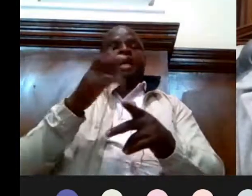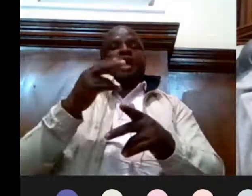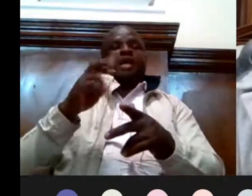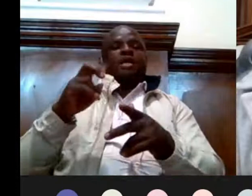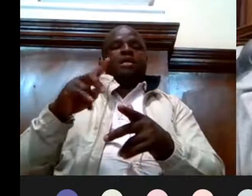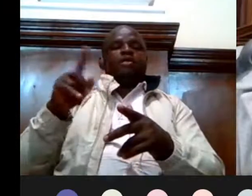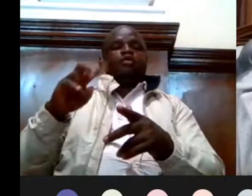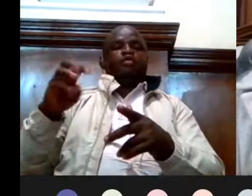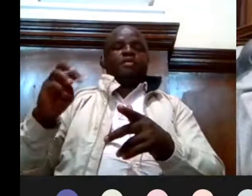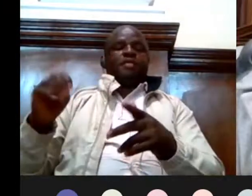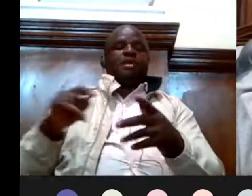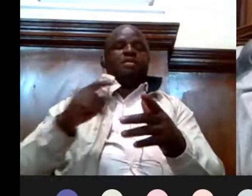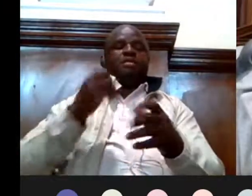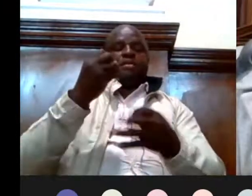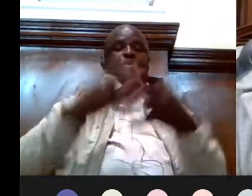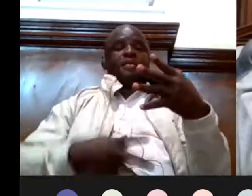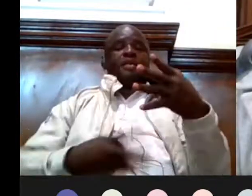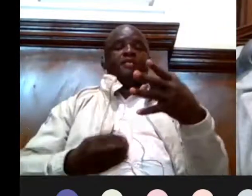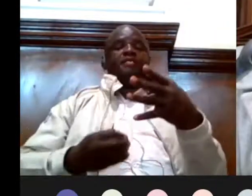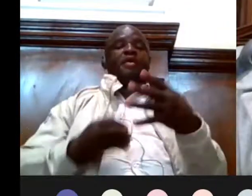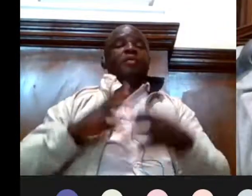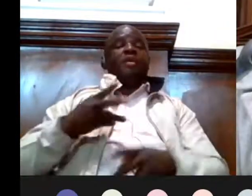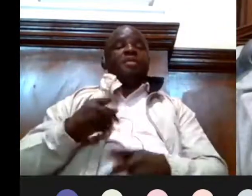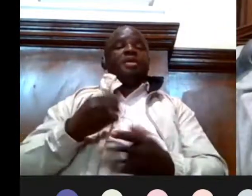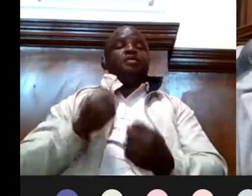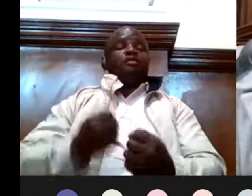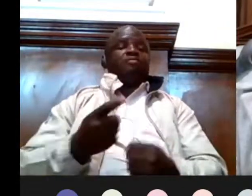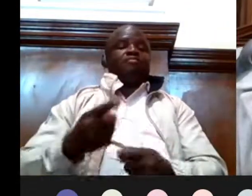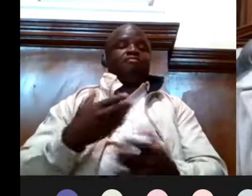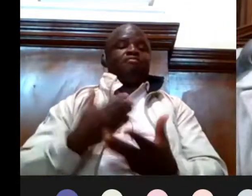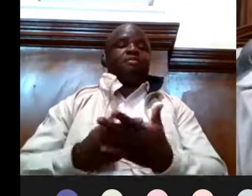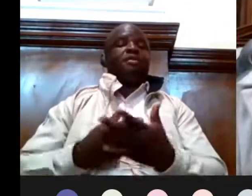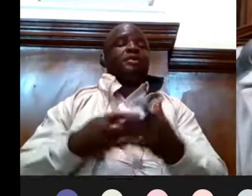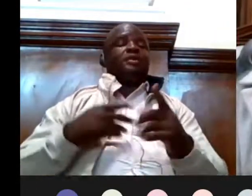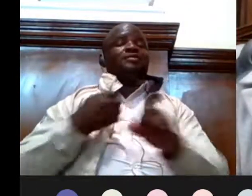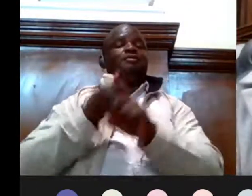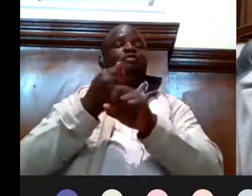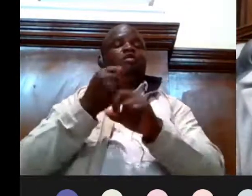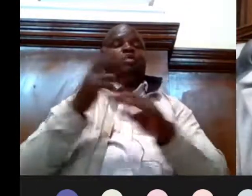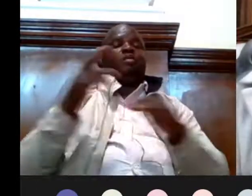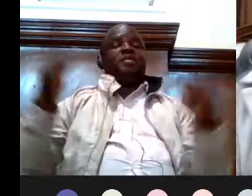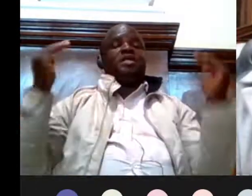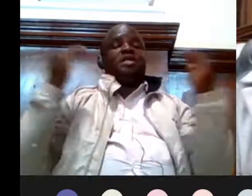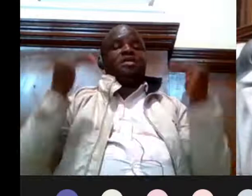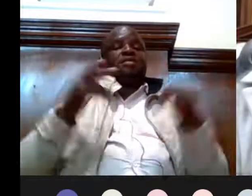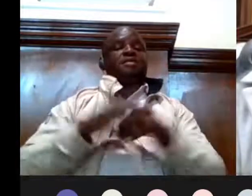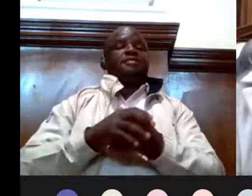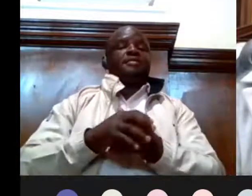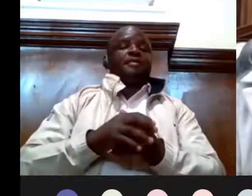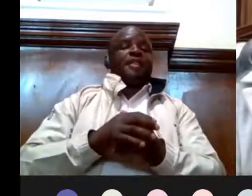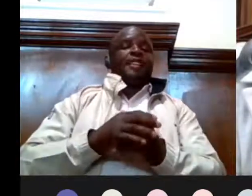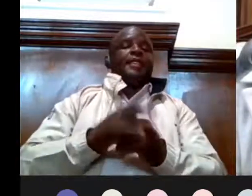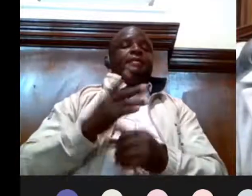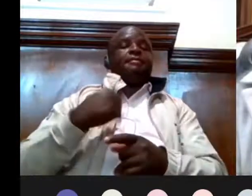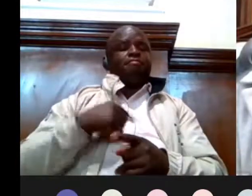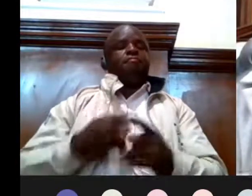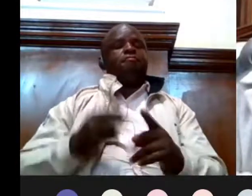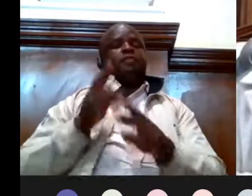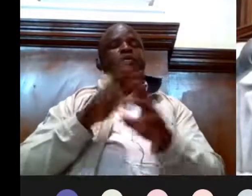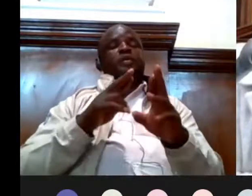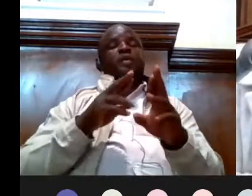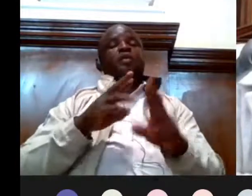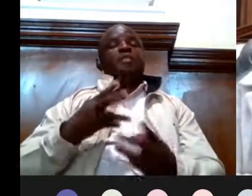others. Strong women who were fearless in pursuit of justice. We also honour today's